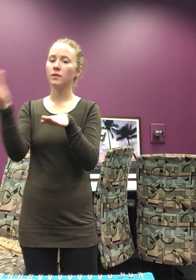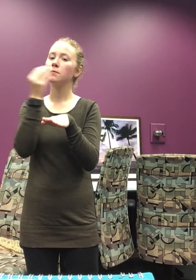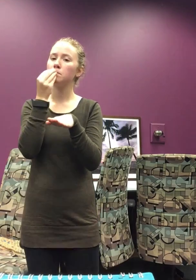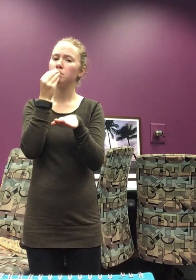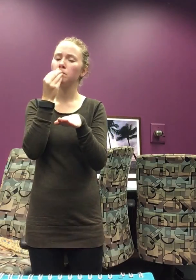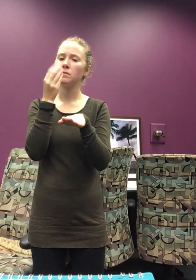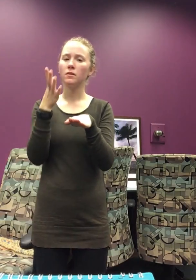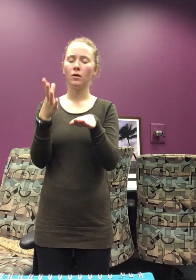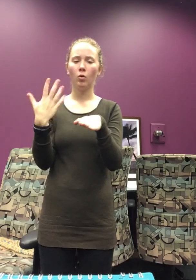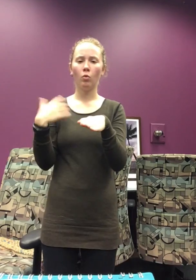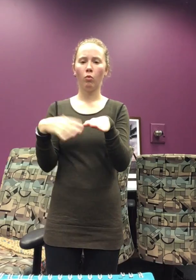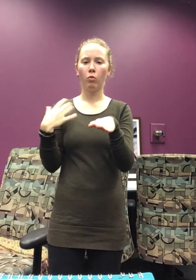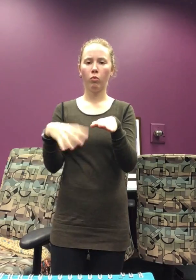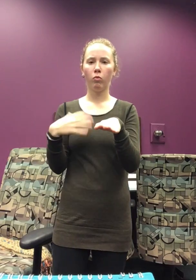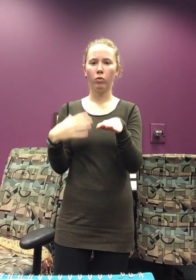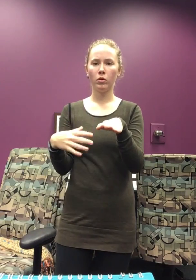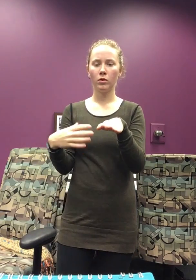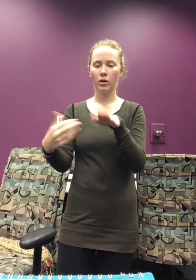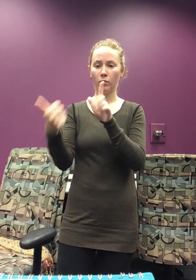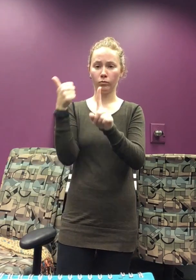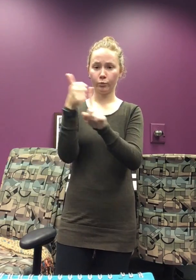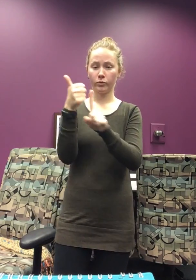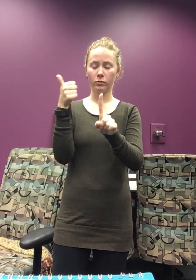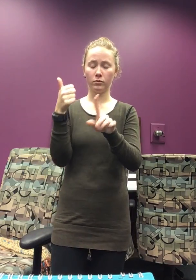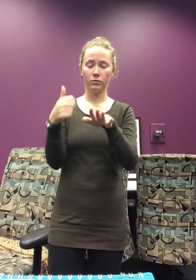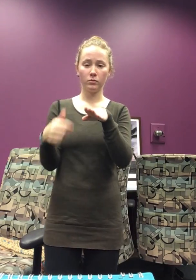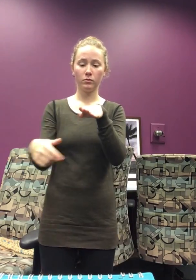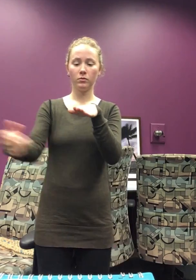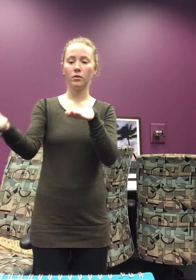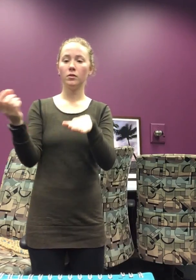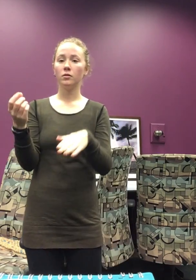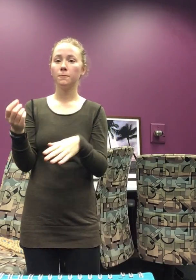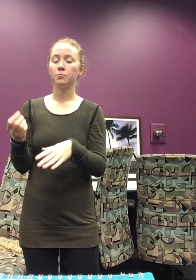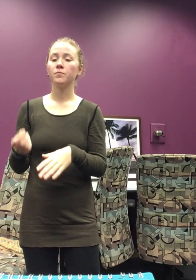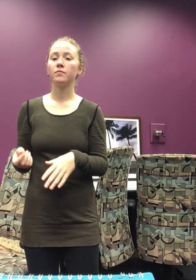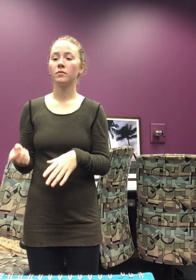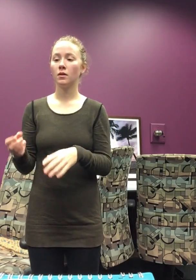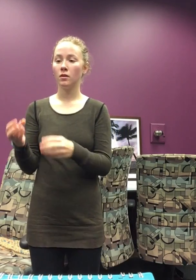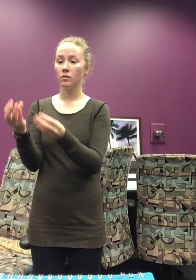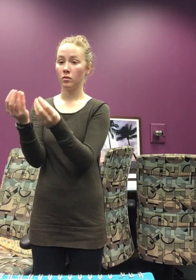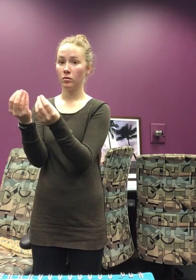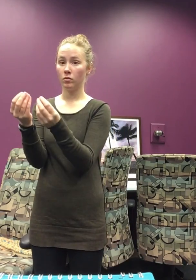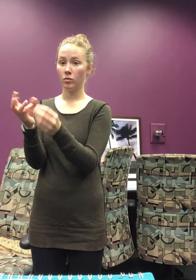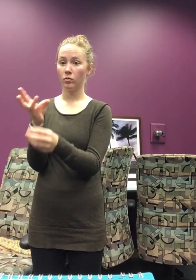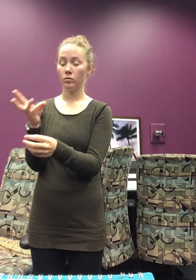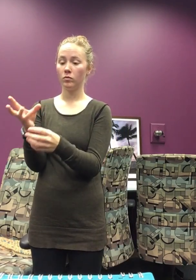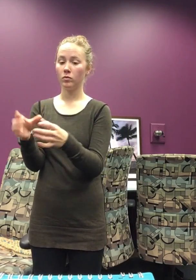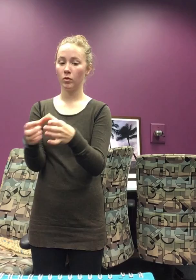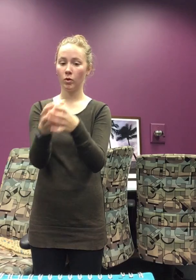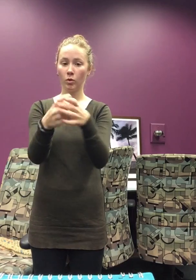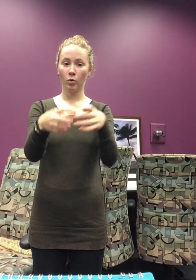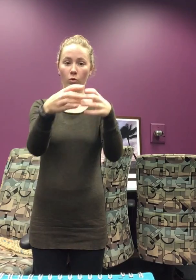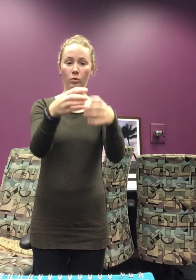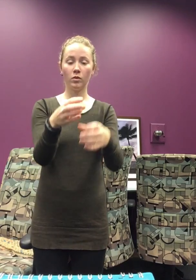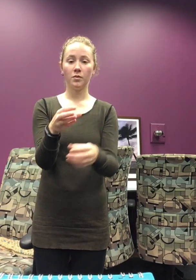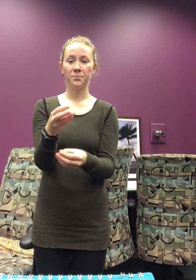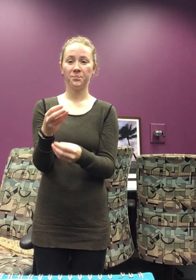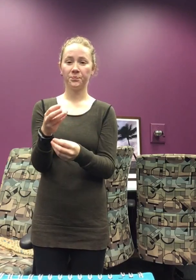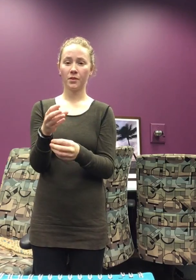intensely. So we're going to use a Q-tip and 4 solutions. The solutions will be salty water,